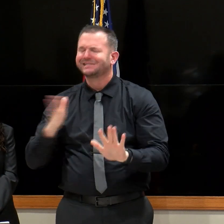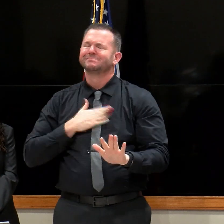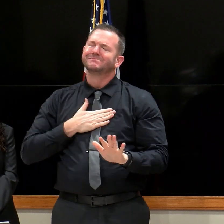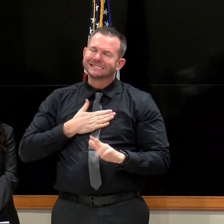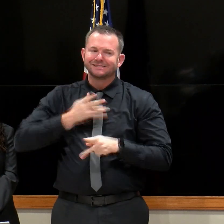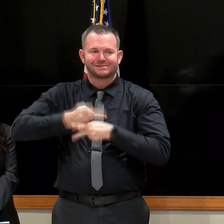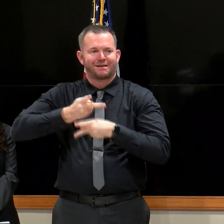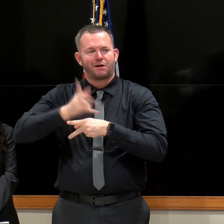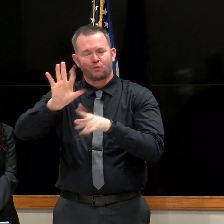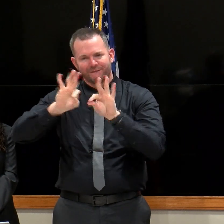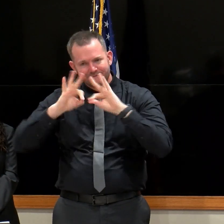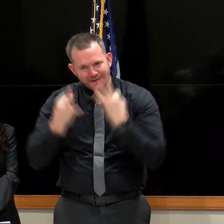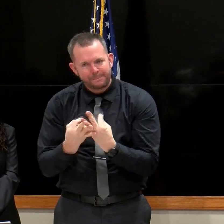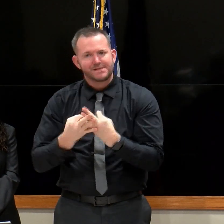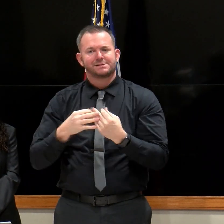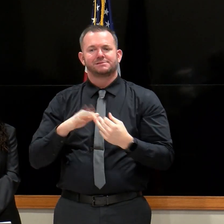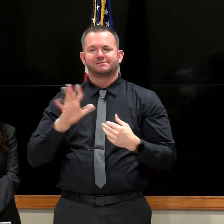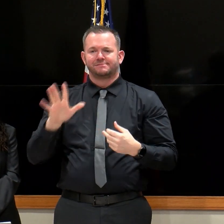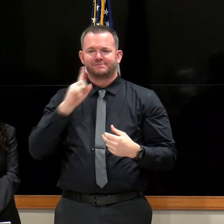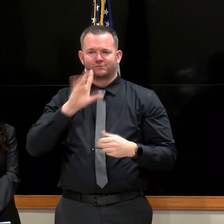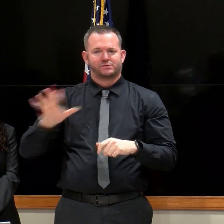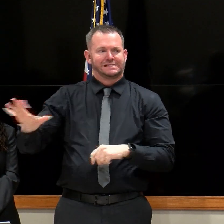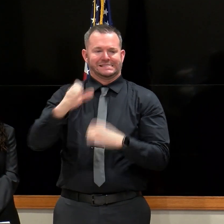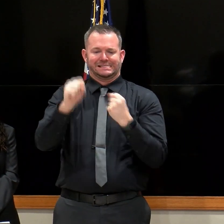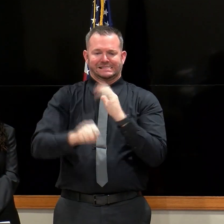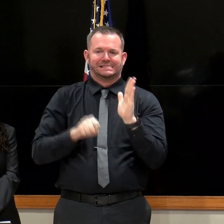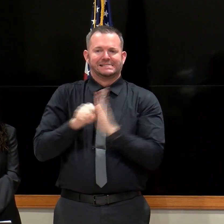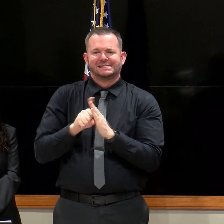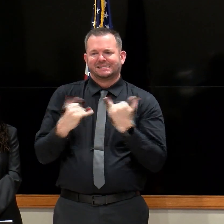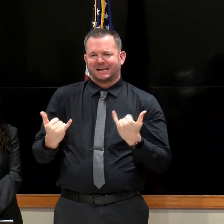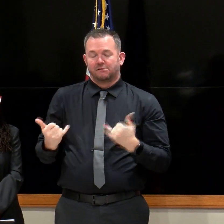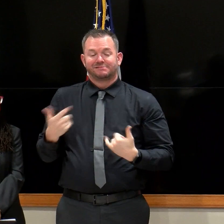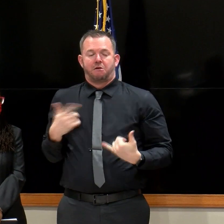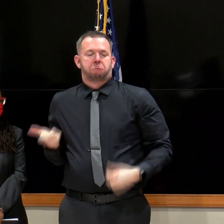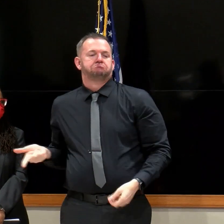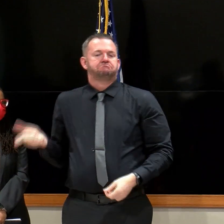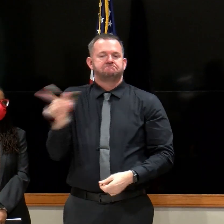Thank you all so much. We'll hear from Mayor Turner and the rest of the speakers. Mayor.